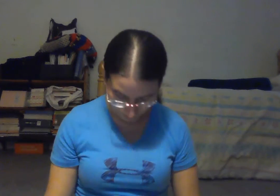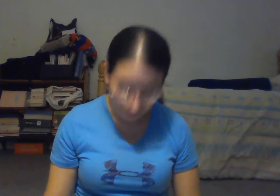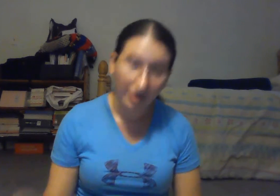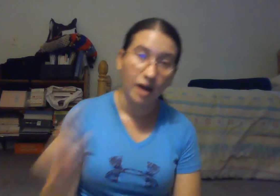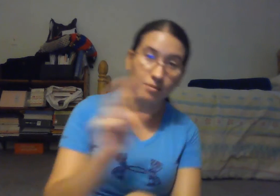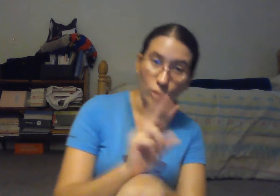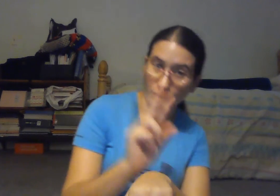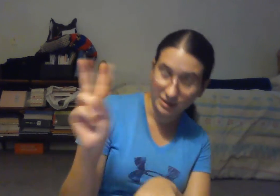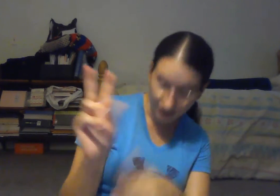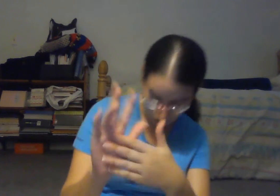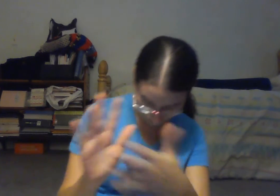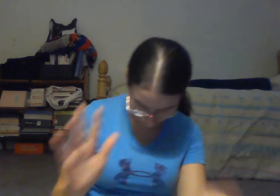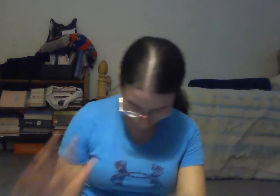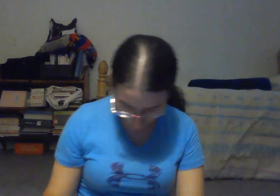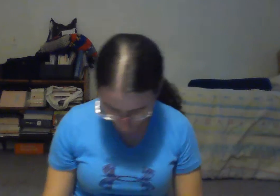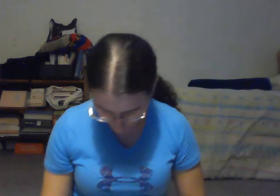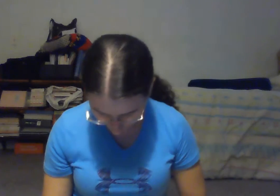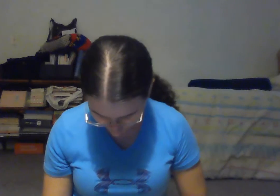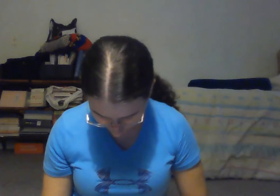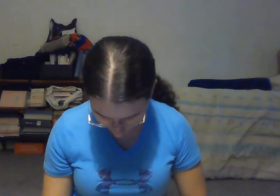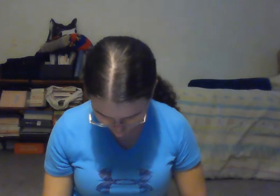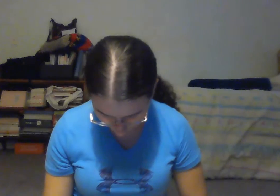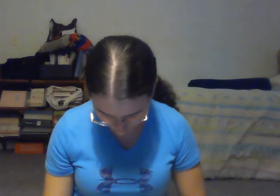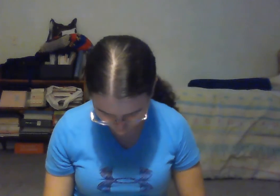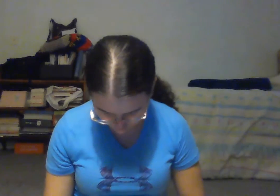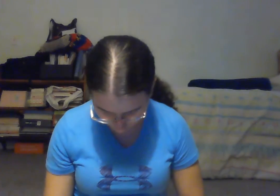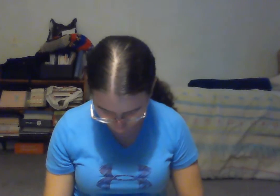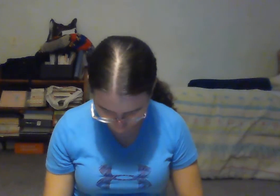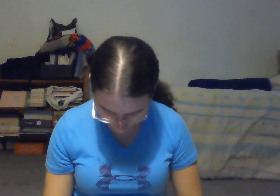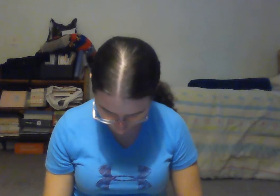Right? Palm orientation. I'm